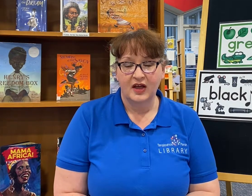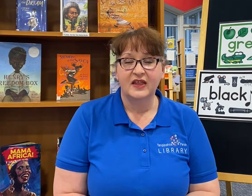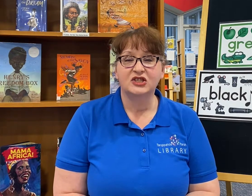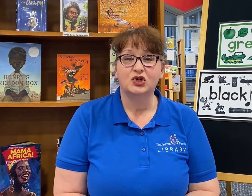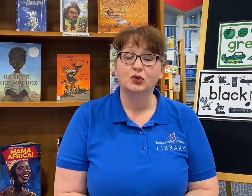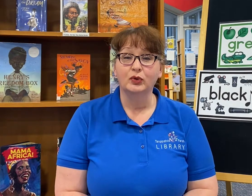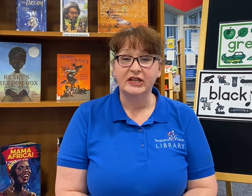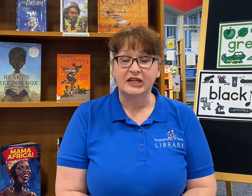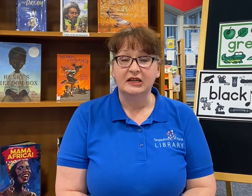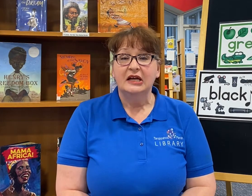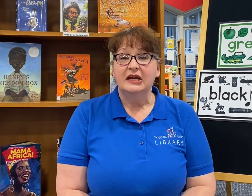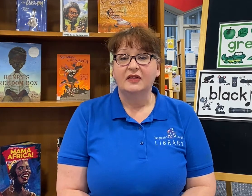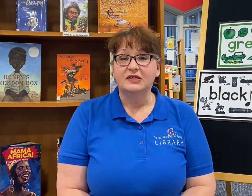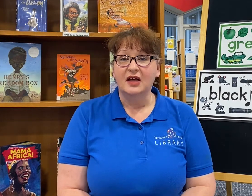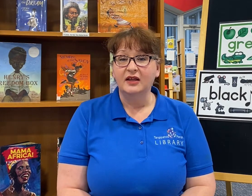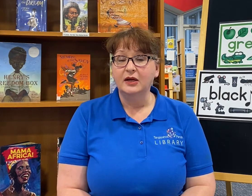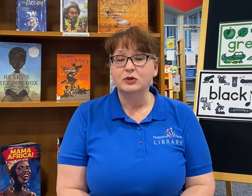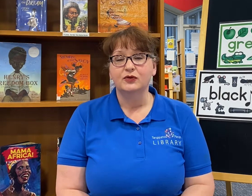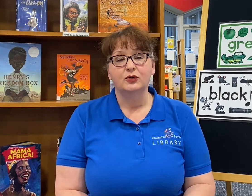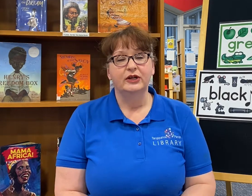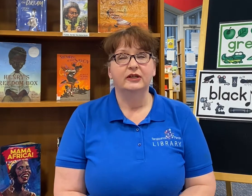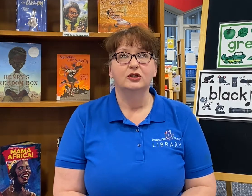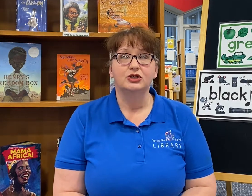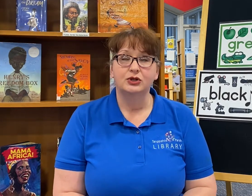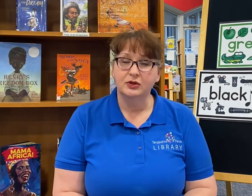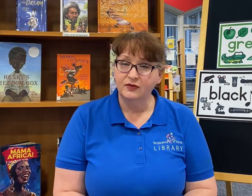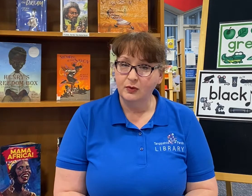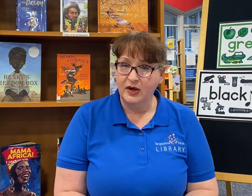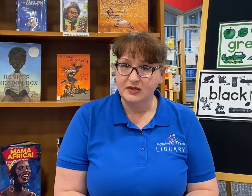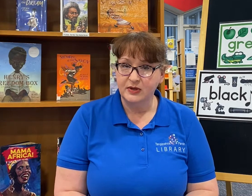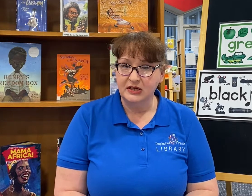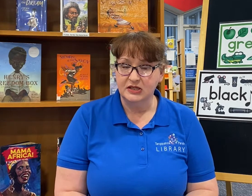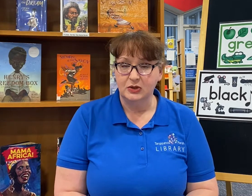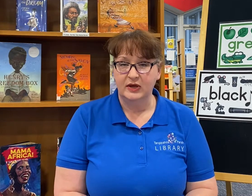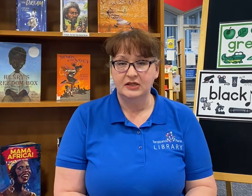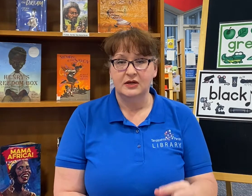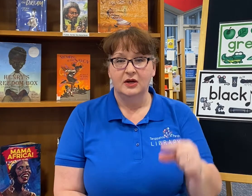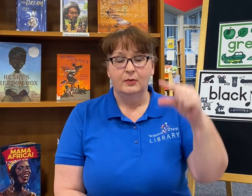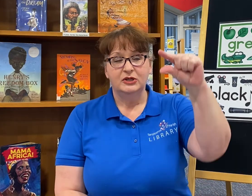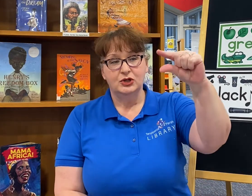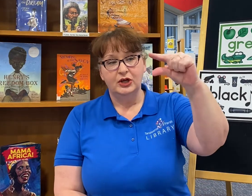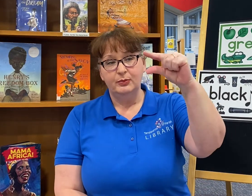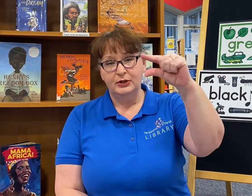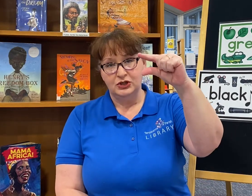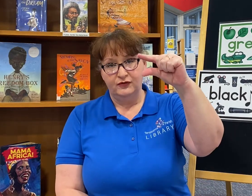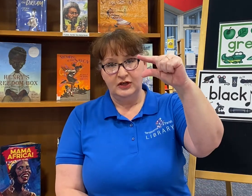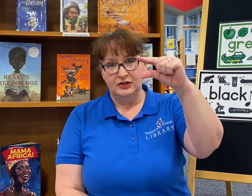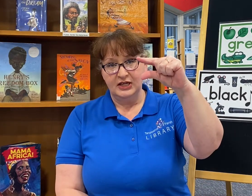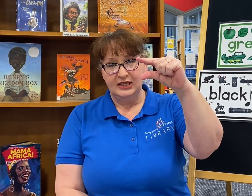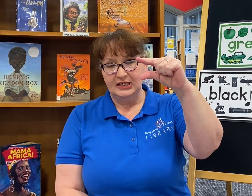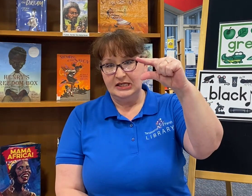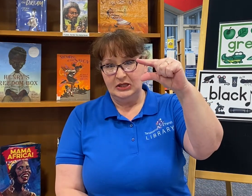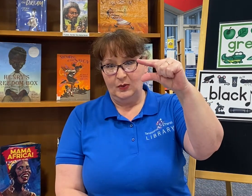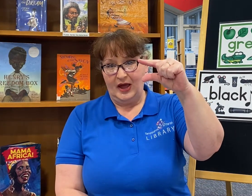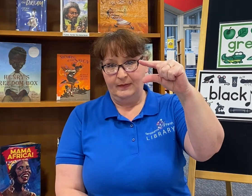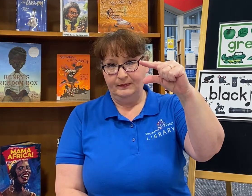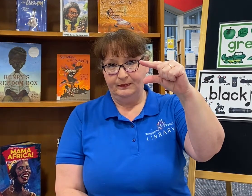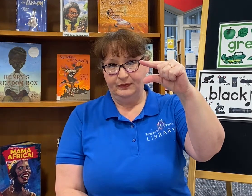That's green. Now, the sign language for green, there are two different ways we can do it, but you're gonna put your fingers like this either way,